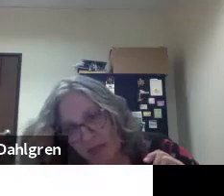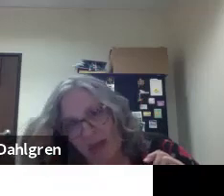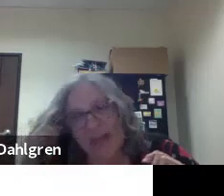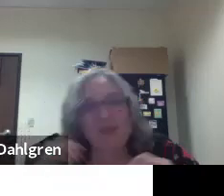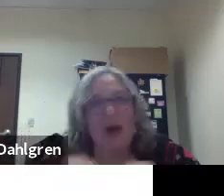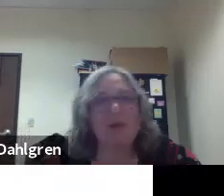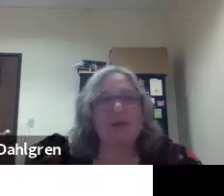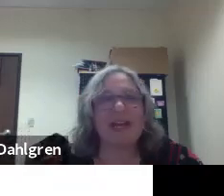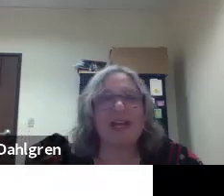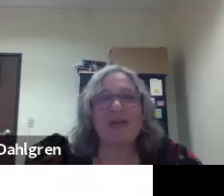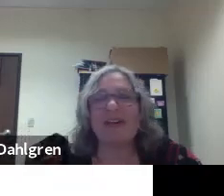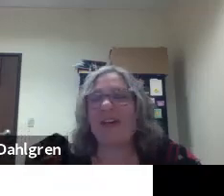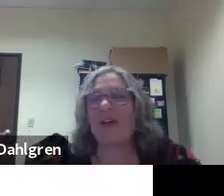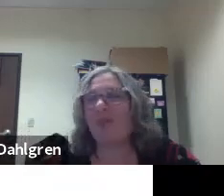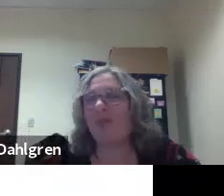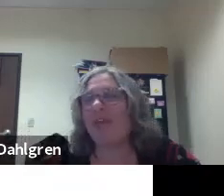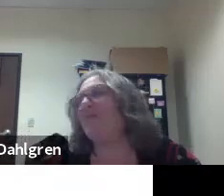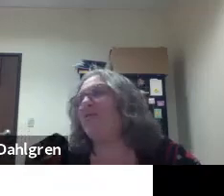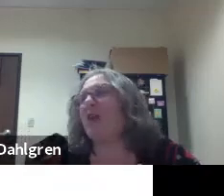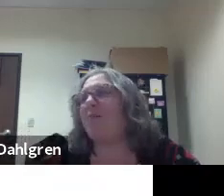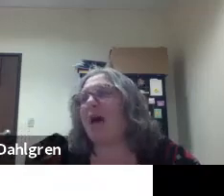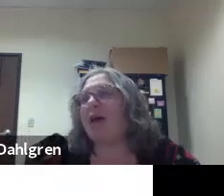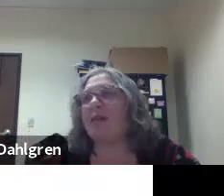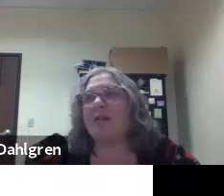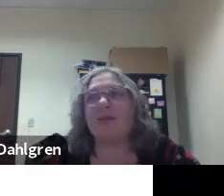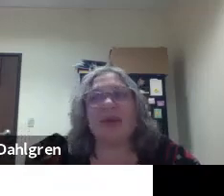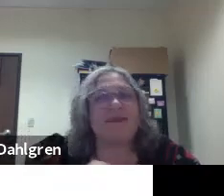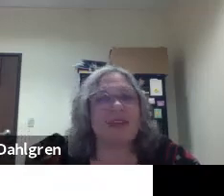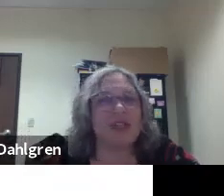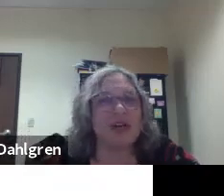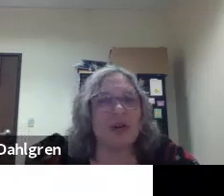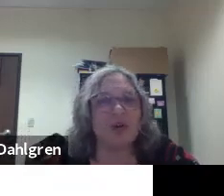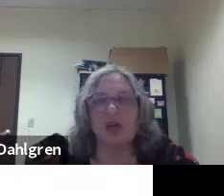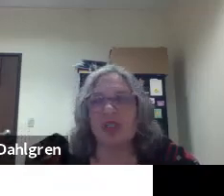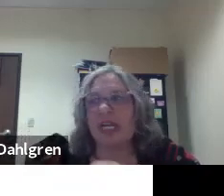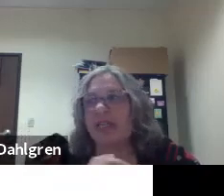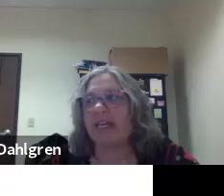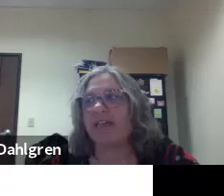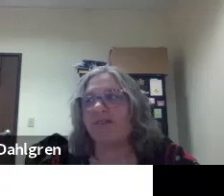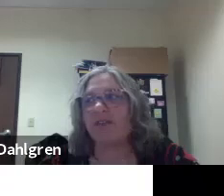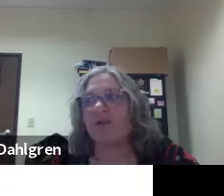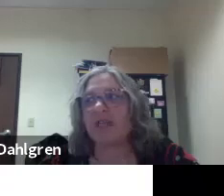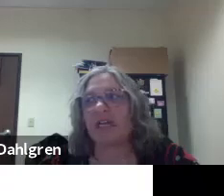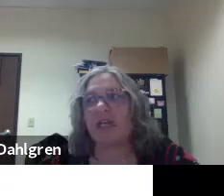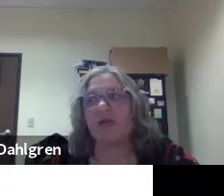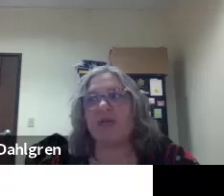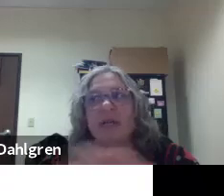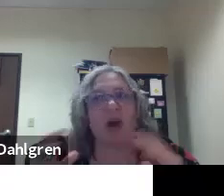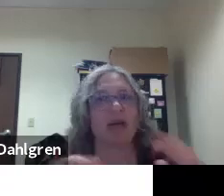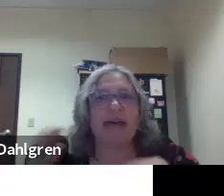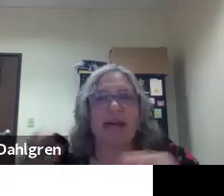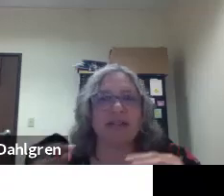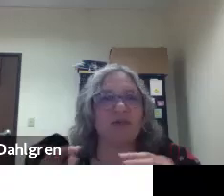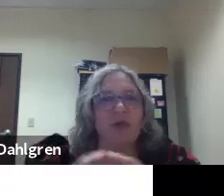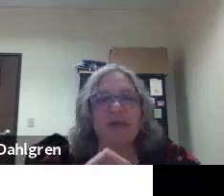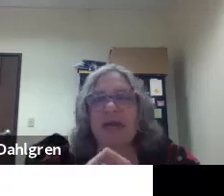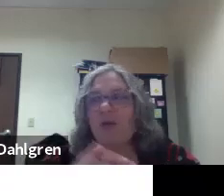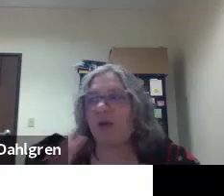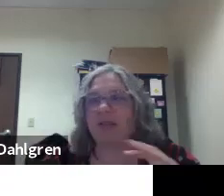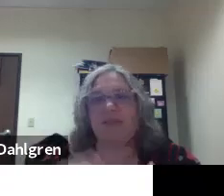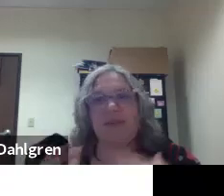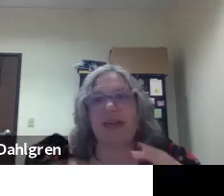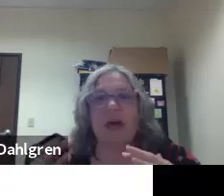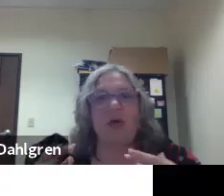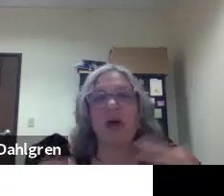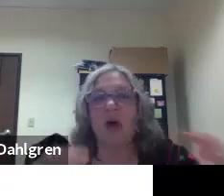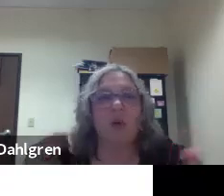I think Melanie has probably included it in the Dropbox. There's a beneficiary worksheet that individuals can use to contact employment